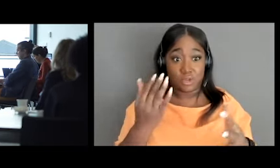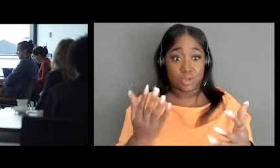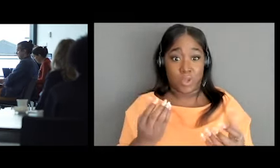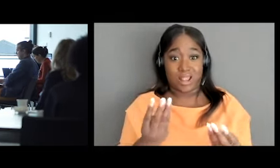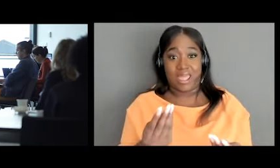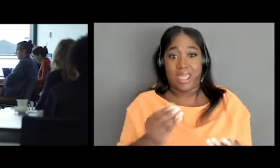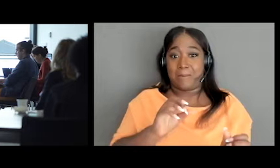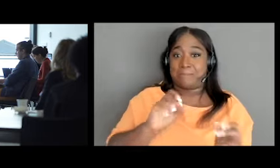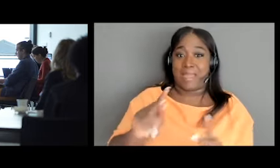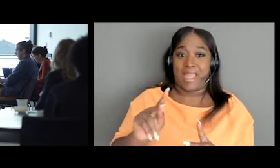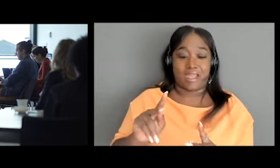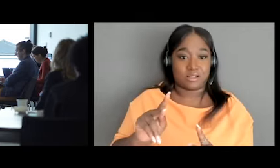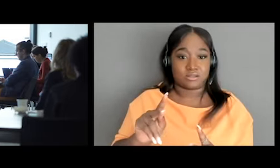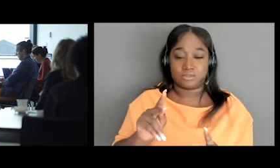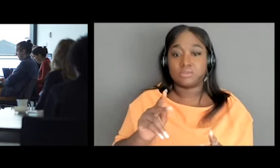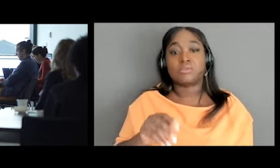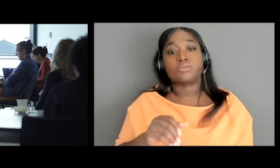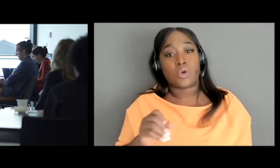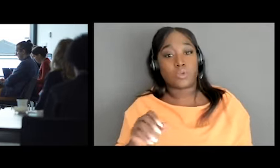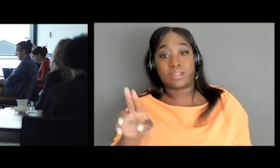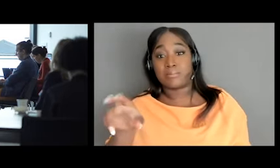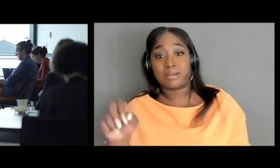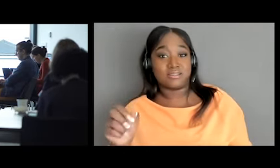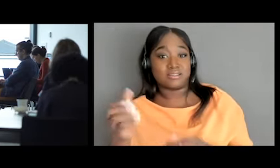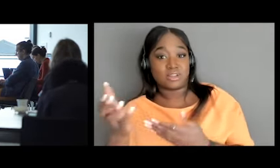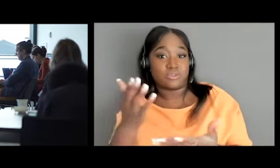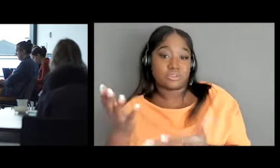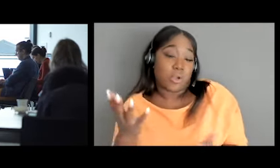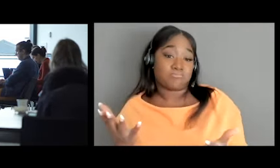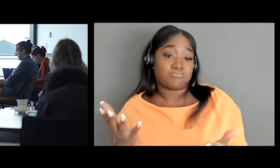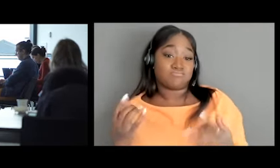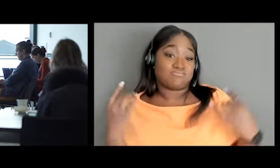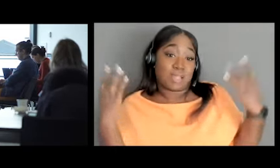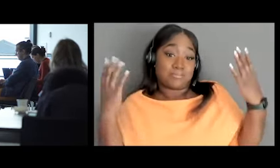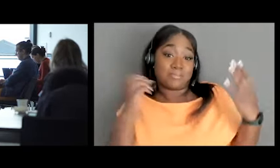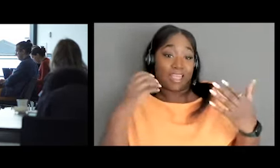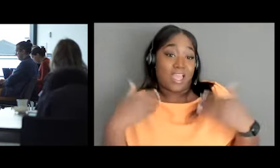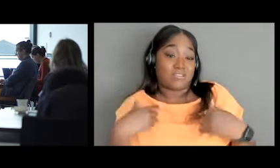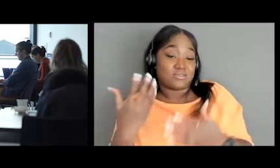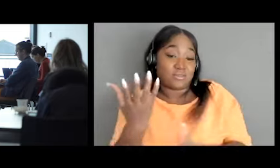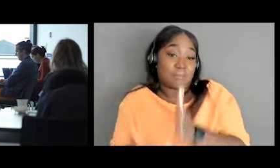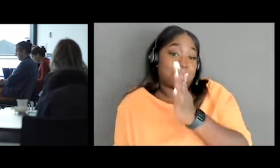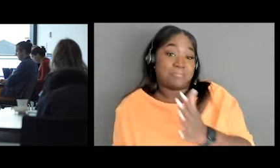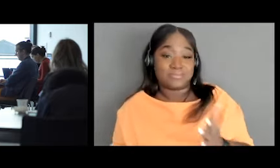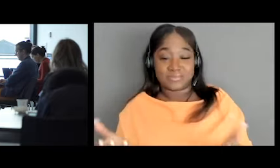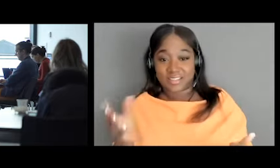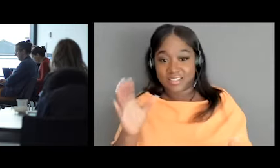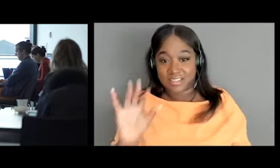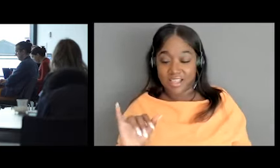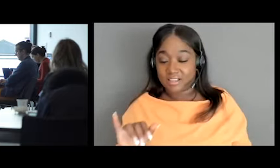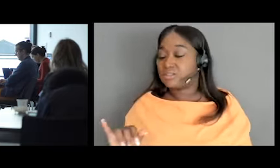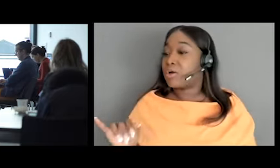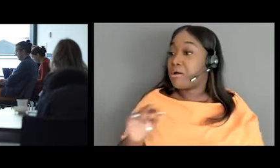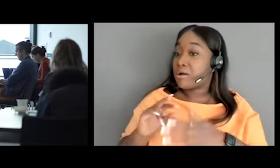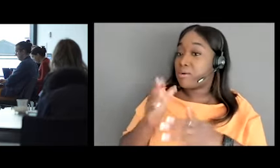right? So that's it. Thank you. So short range and long range in the